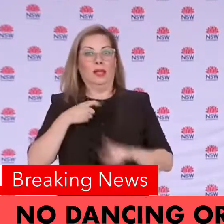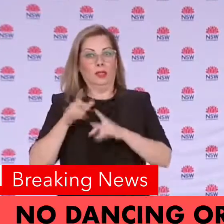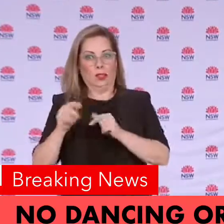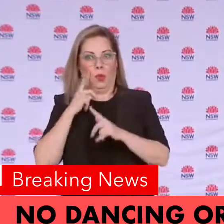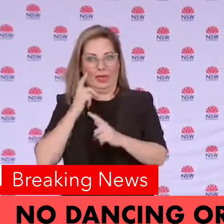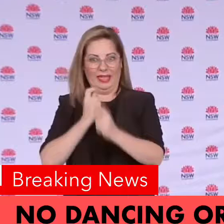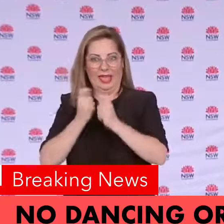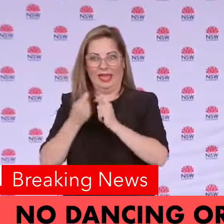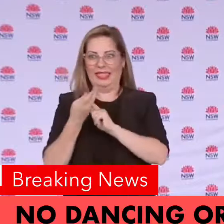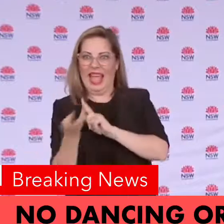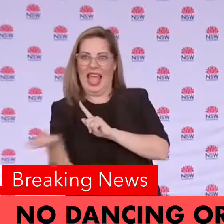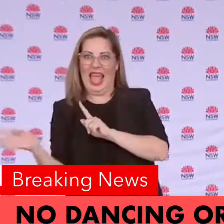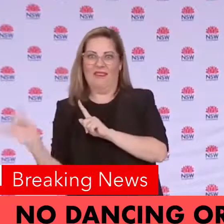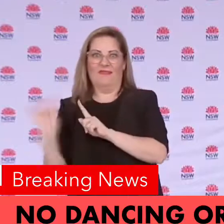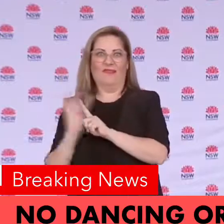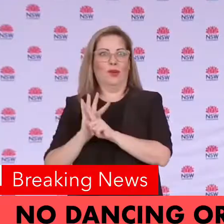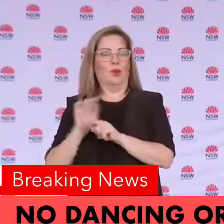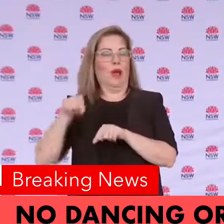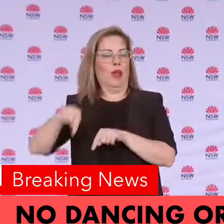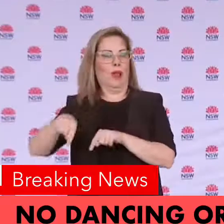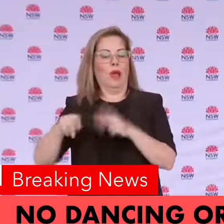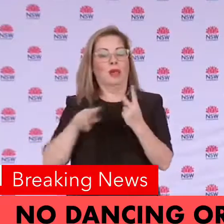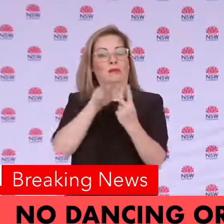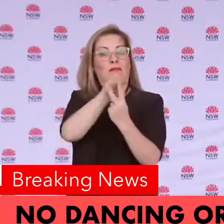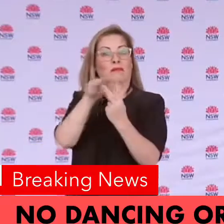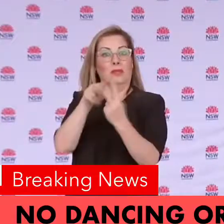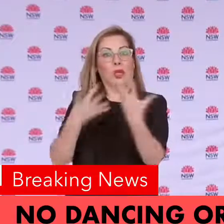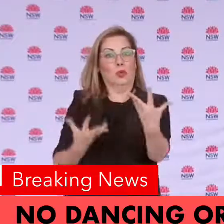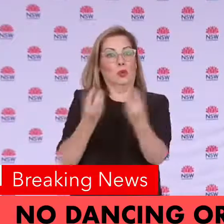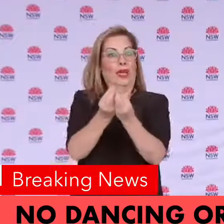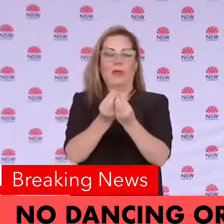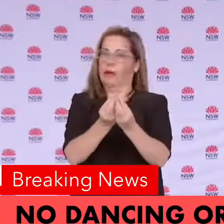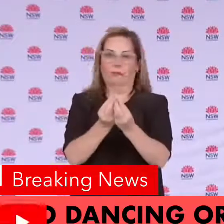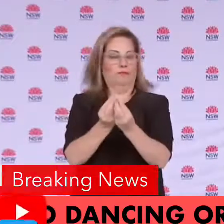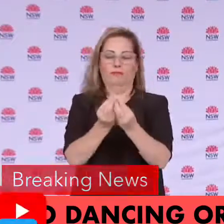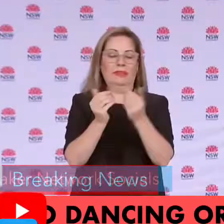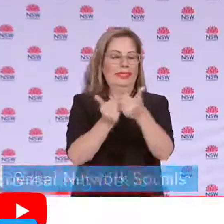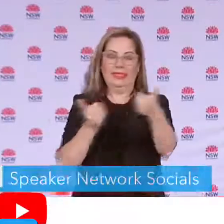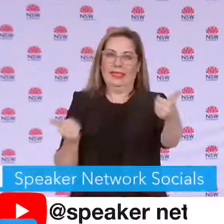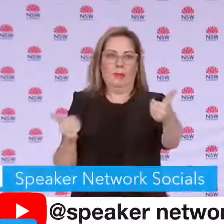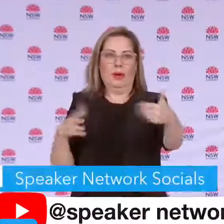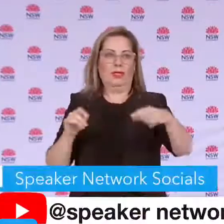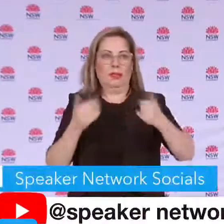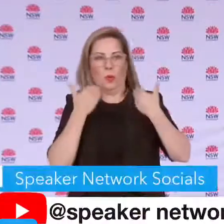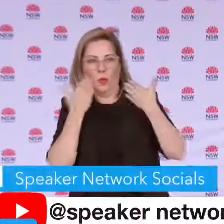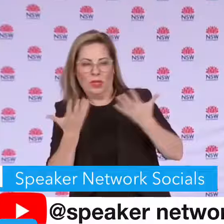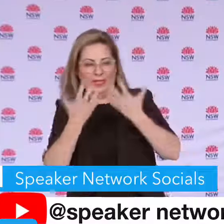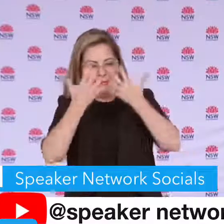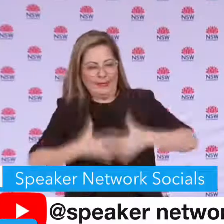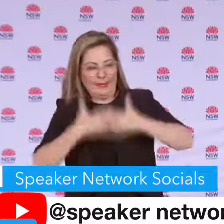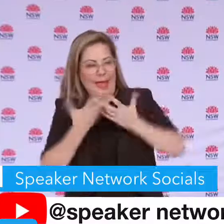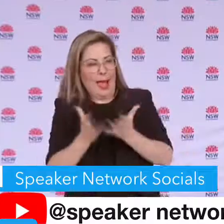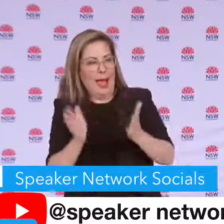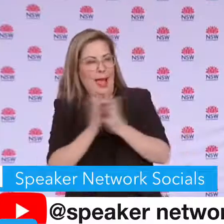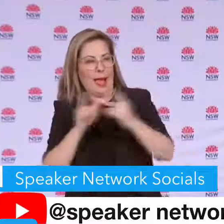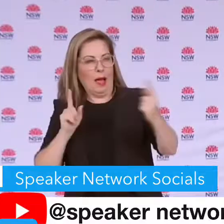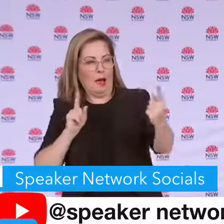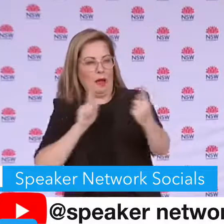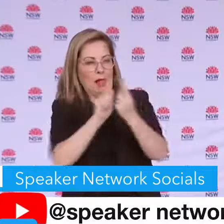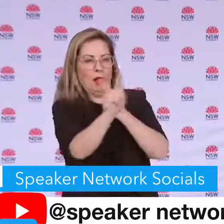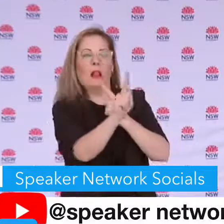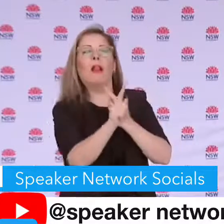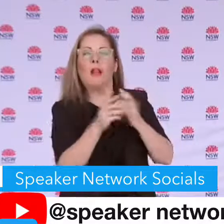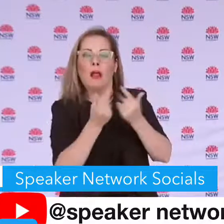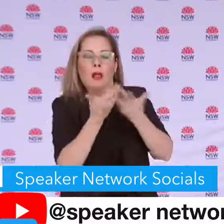that's quite casual contact between those. And again, thank you very much to the venue for working with us to investigate how that